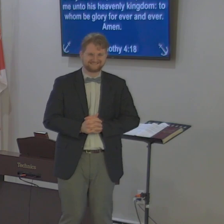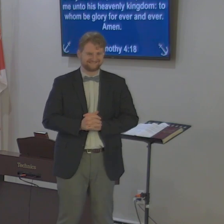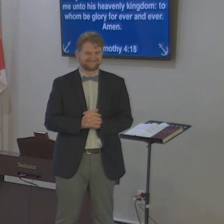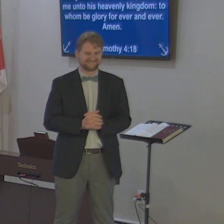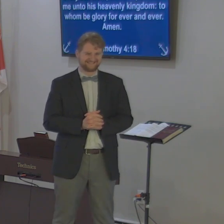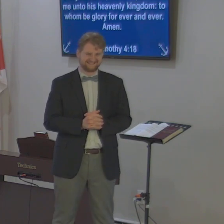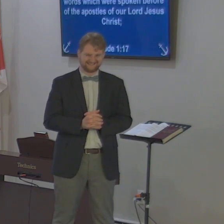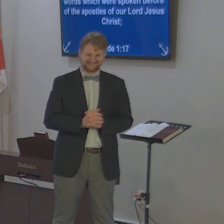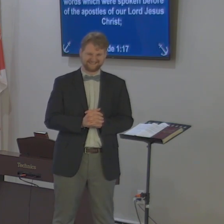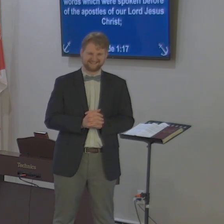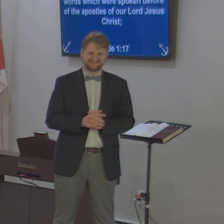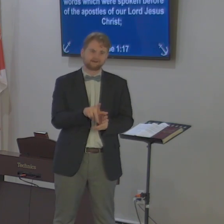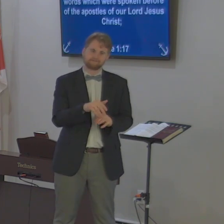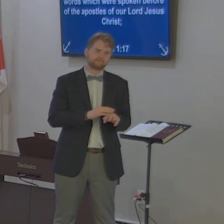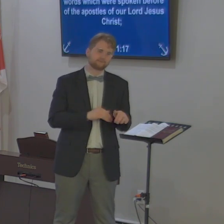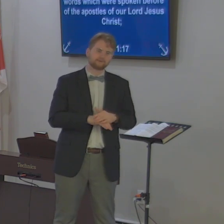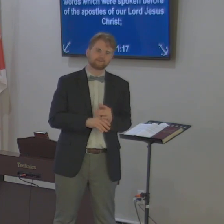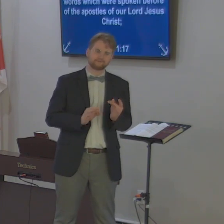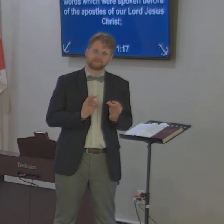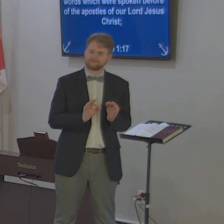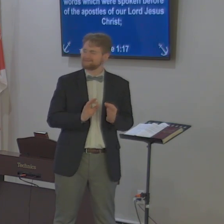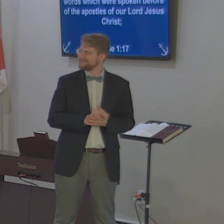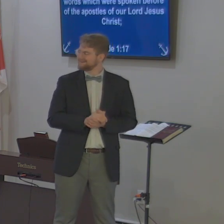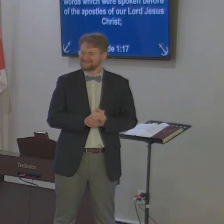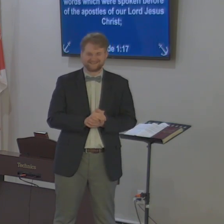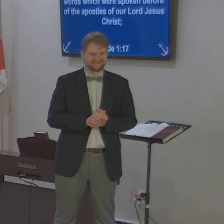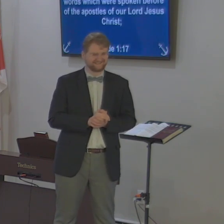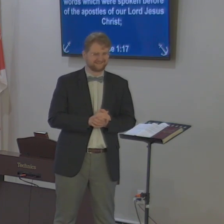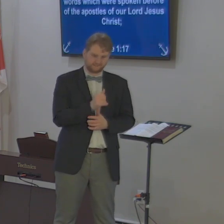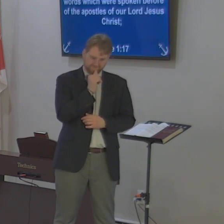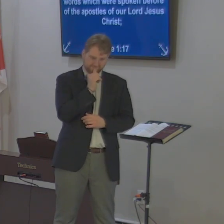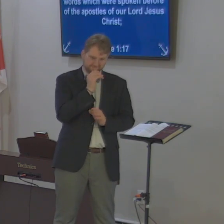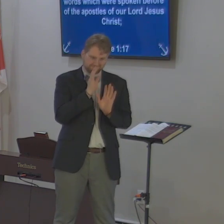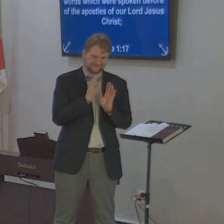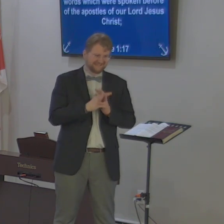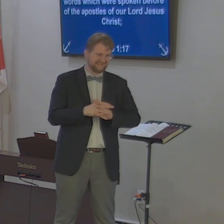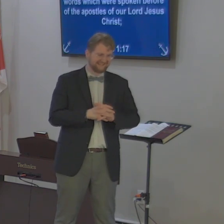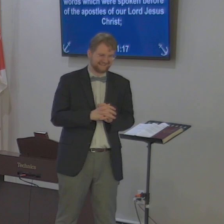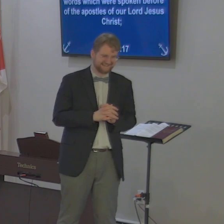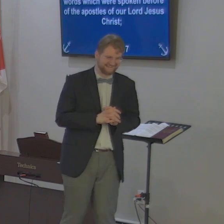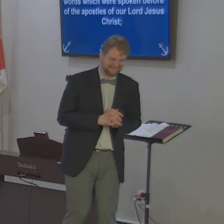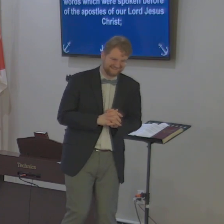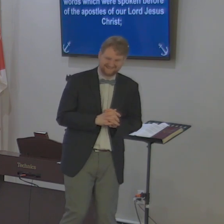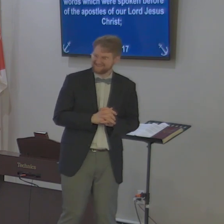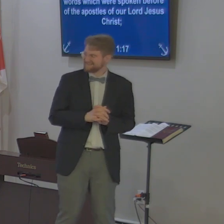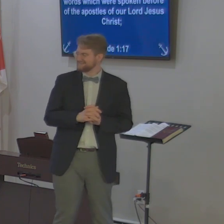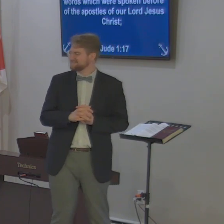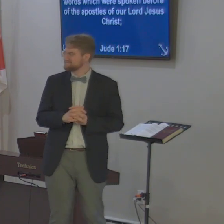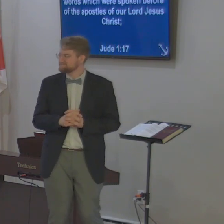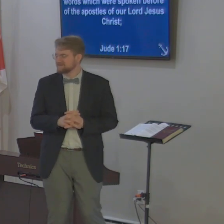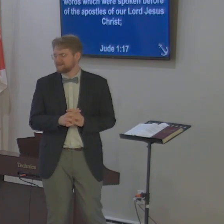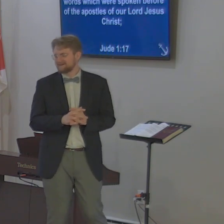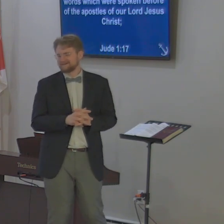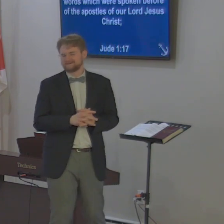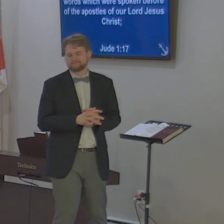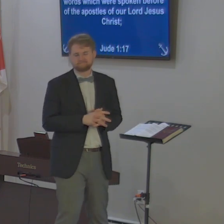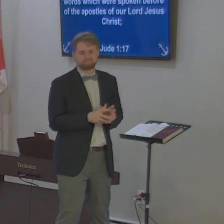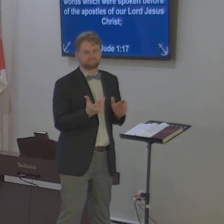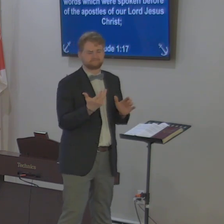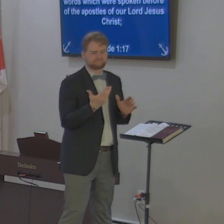I want to challenge you that there's much in the Bible about false prophets, false witness, false instruction, traditions, all of those